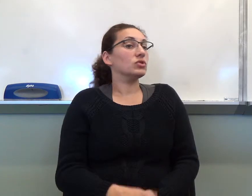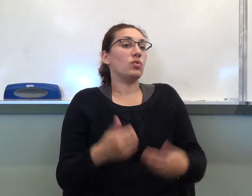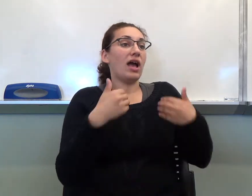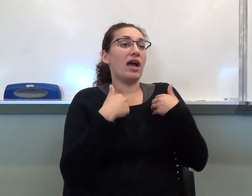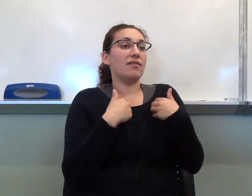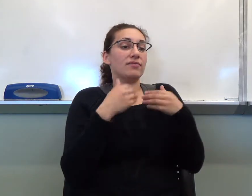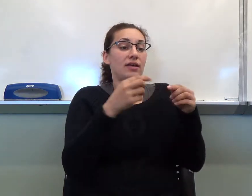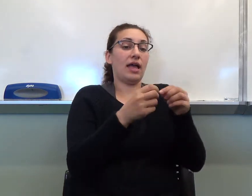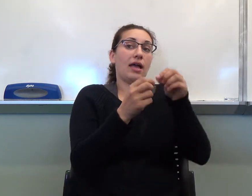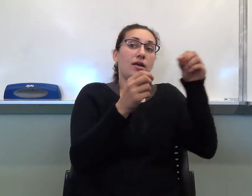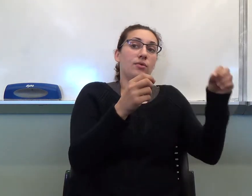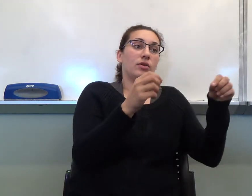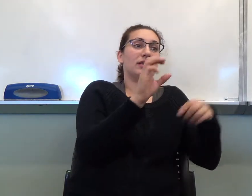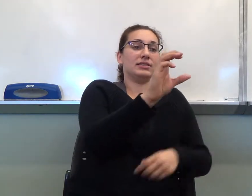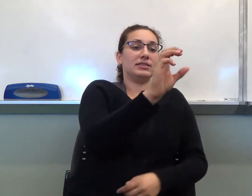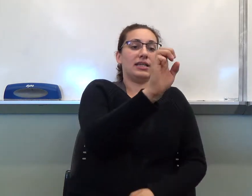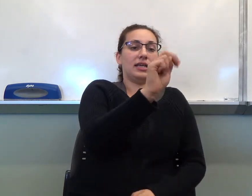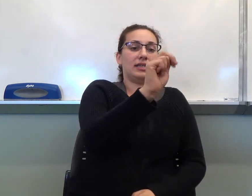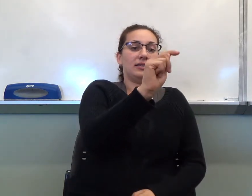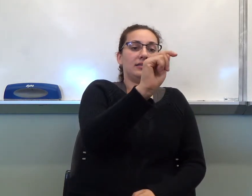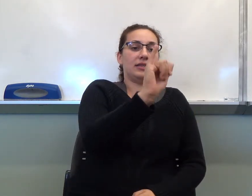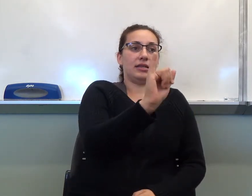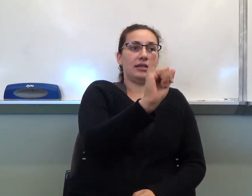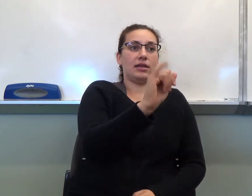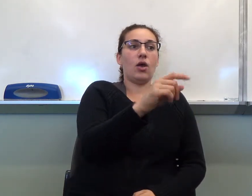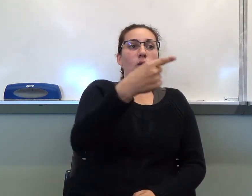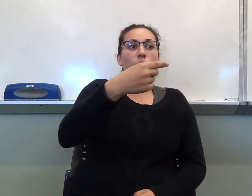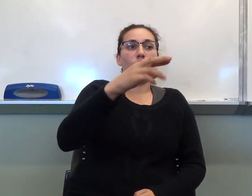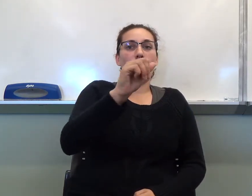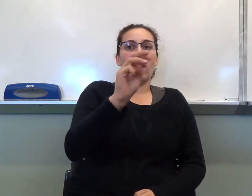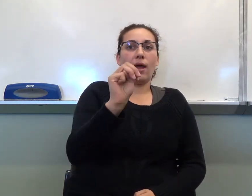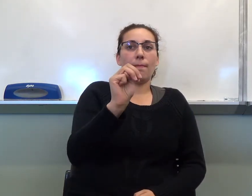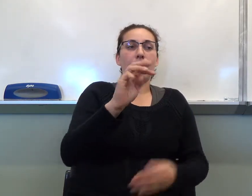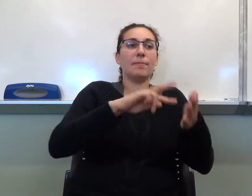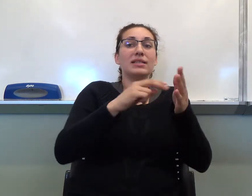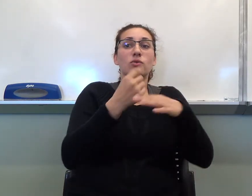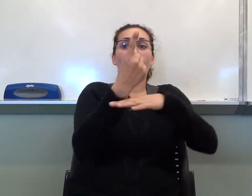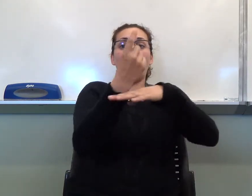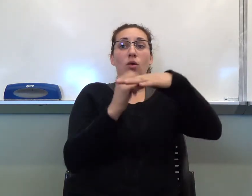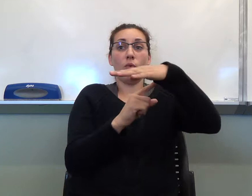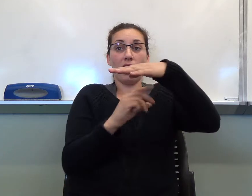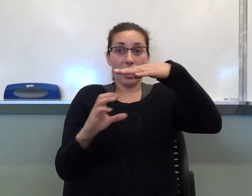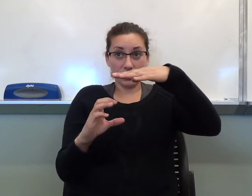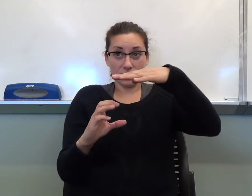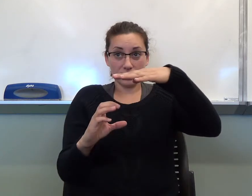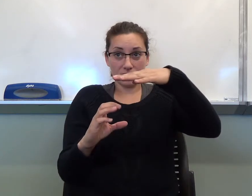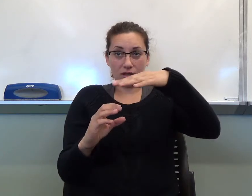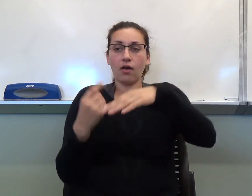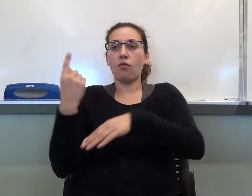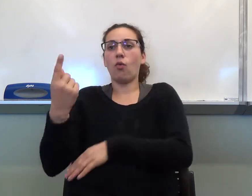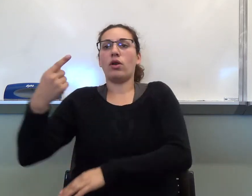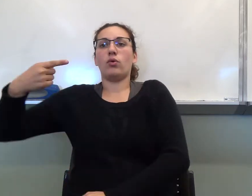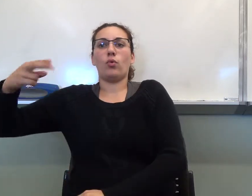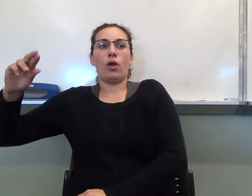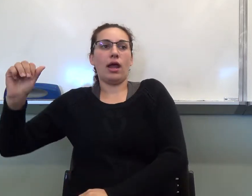which is 1/100th of a gram. 1/100th the mass of the gram. This is a milligram, 1,000th the mass of the